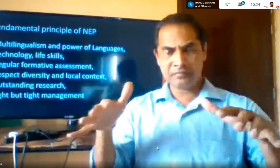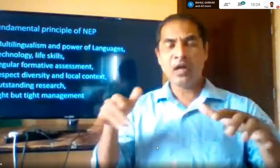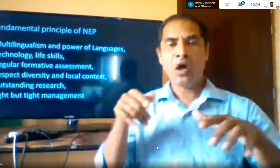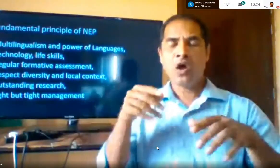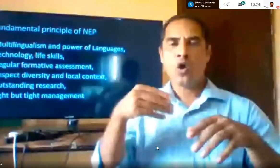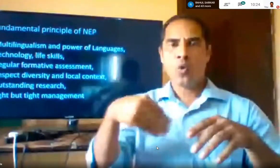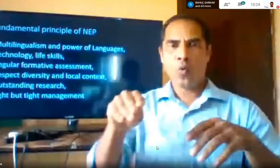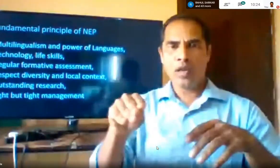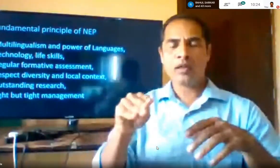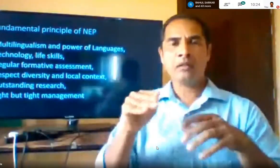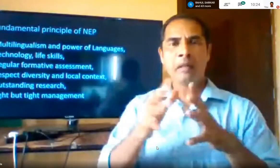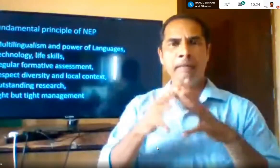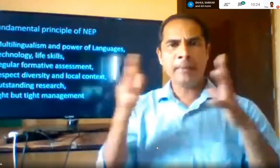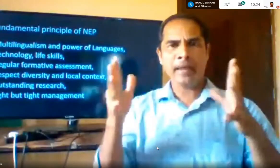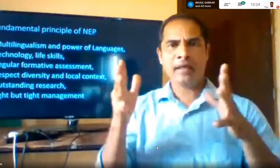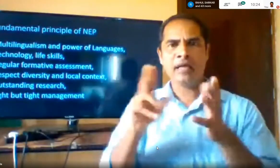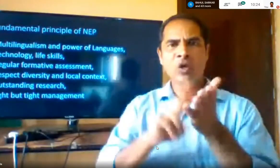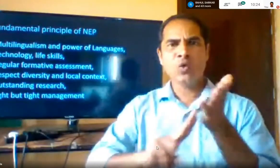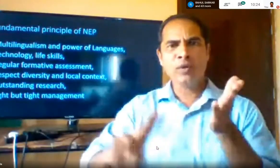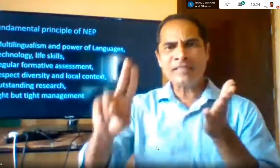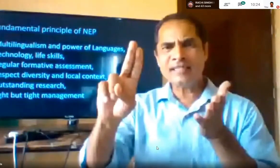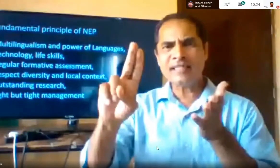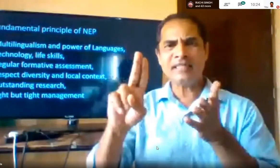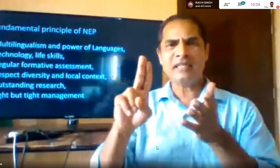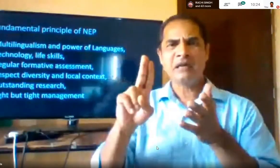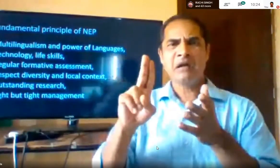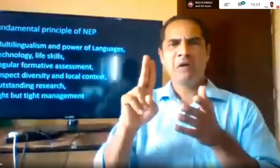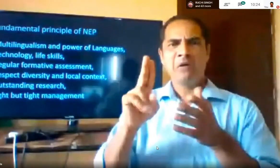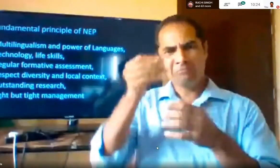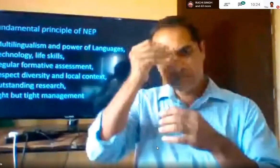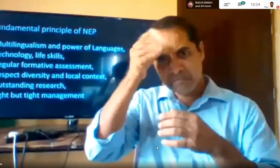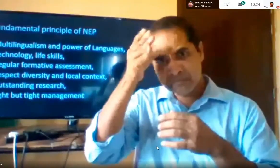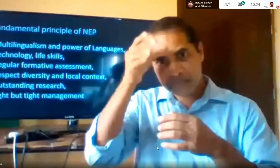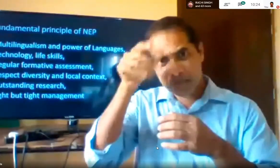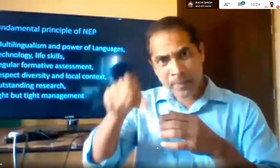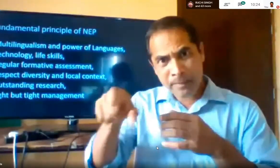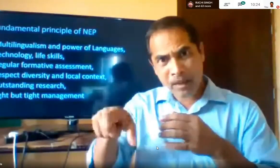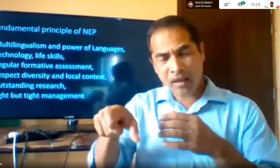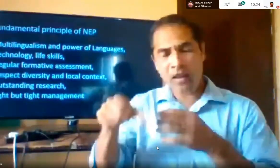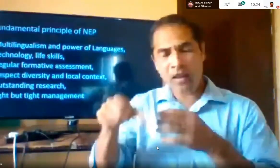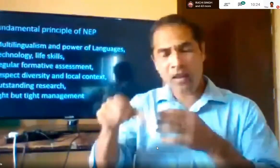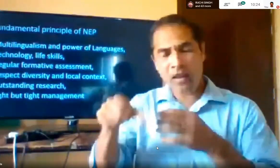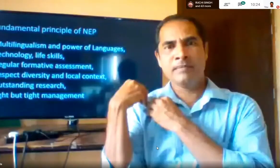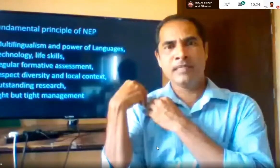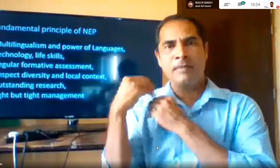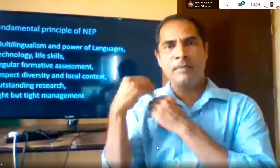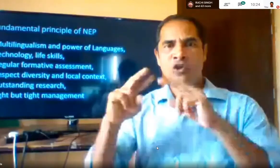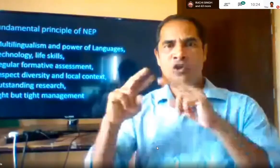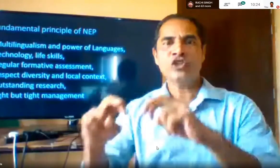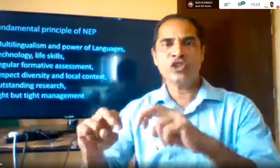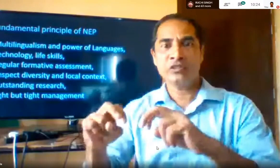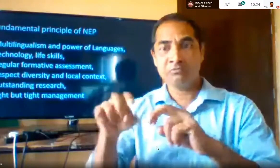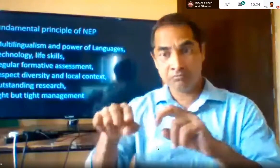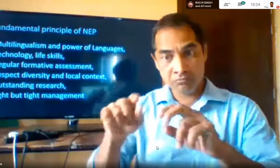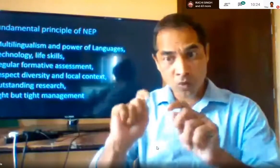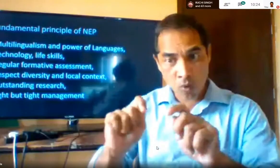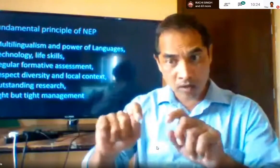So this books, like we are making lot of syllabus, book, everything, and we are spreading it.